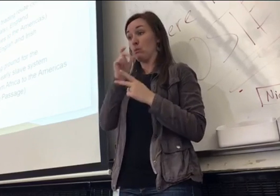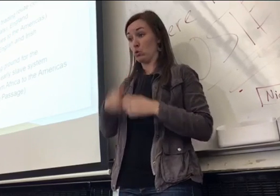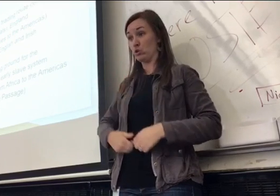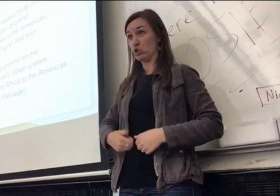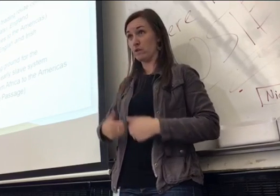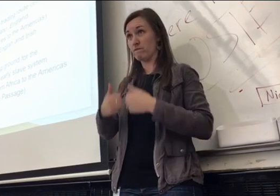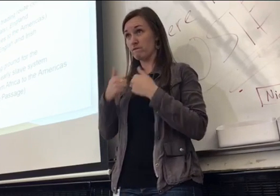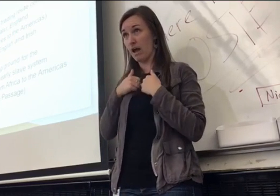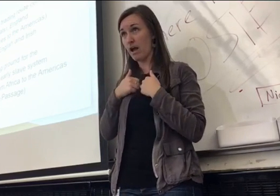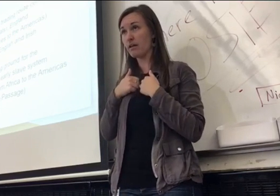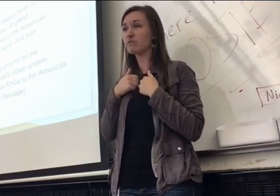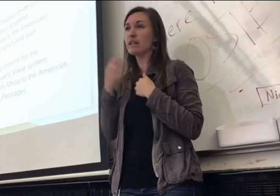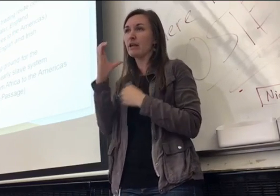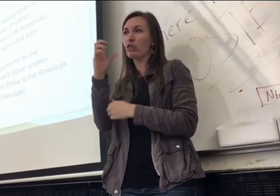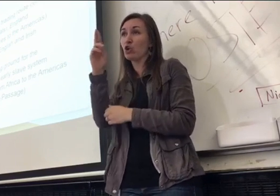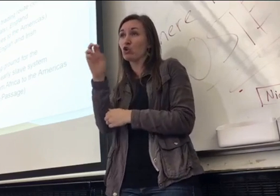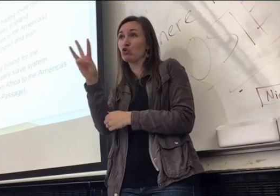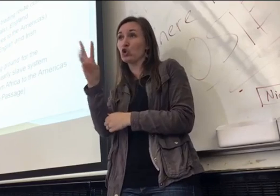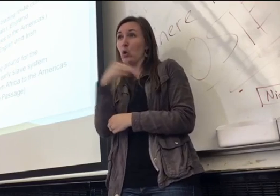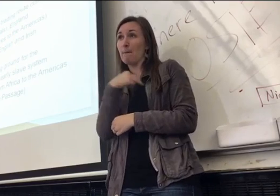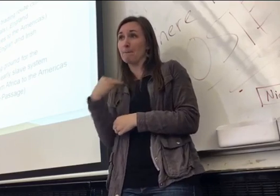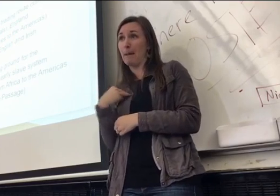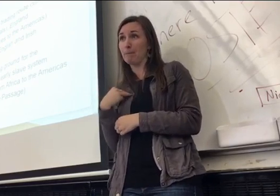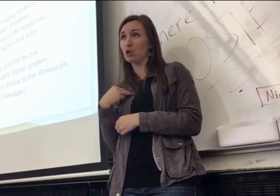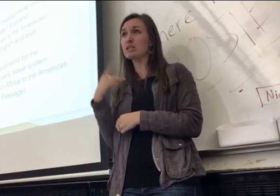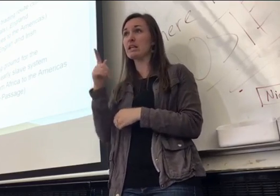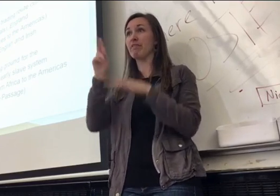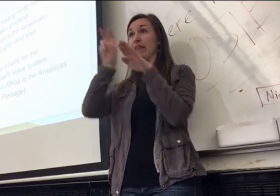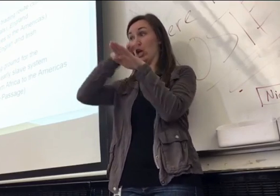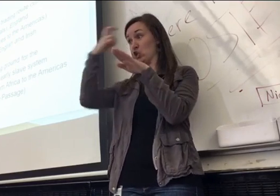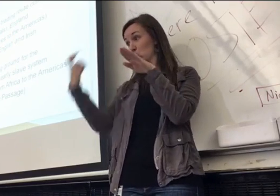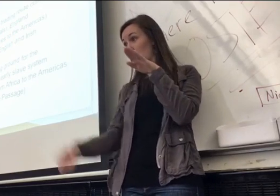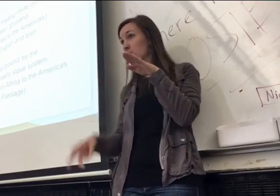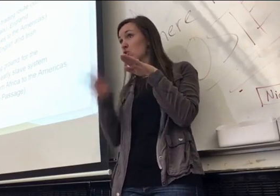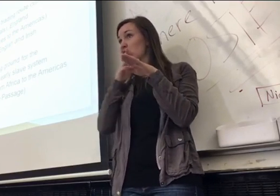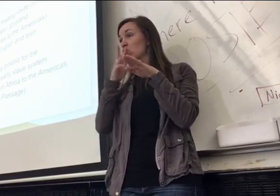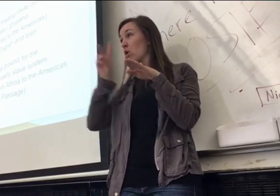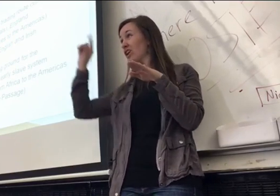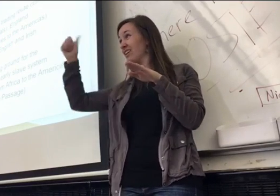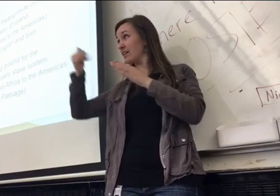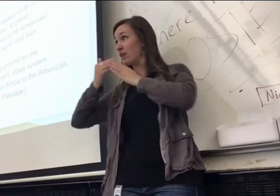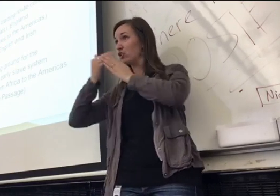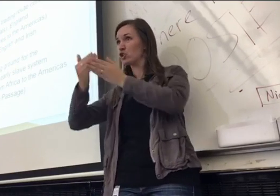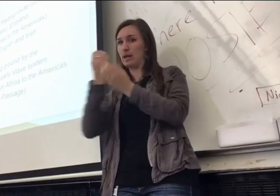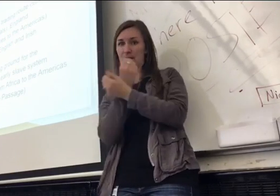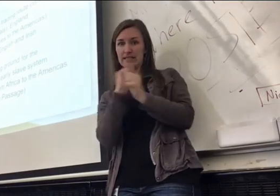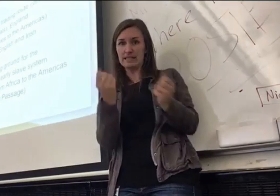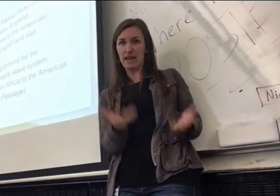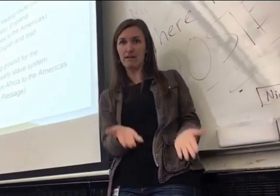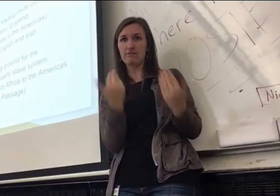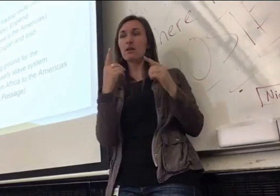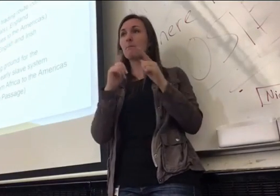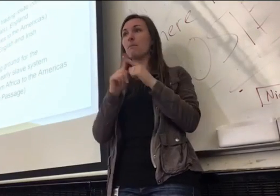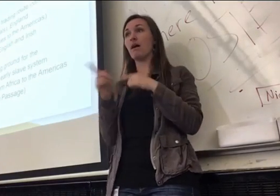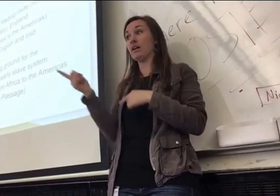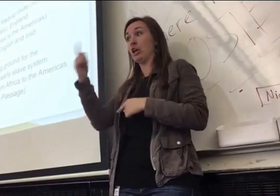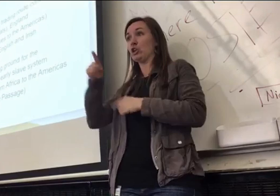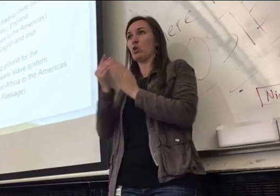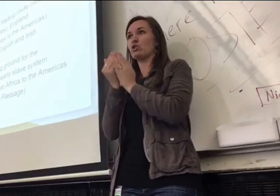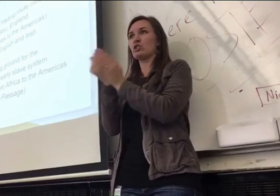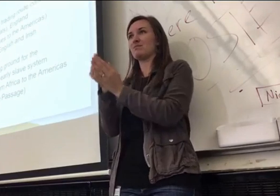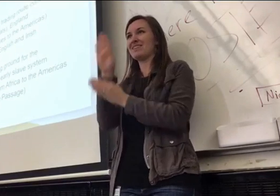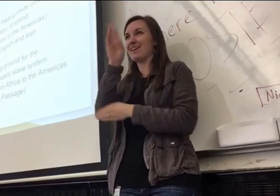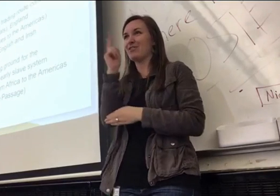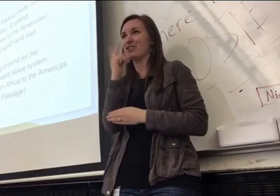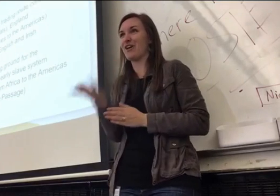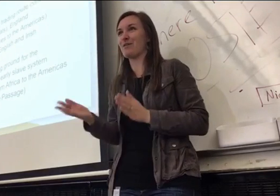crew members jumped into the water and got saved by another ship. But then those ships that went across were never seen again. And more than